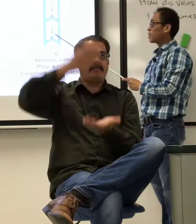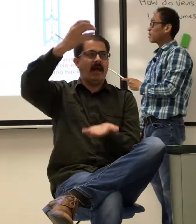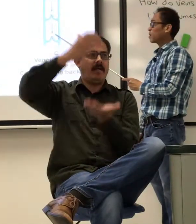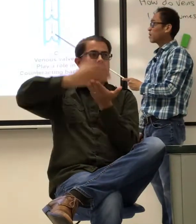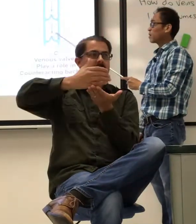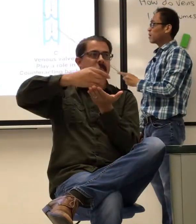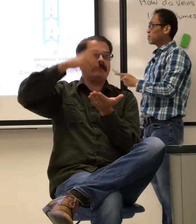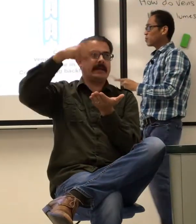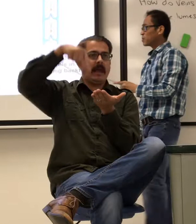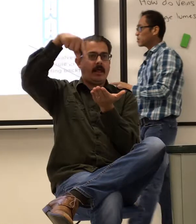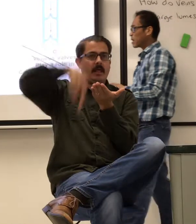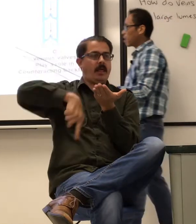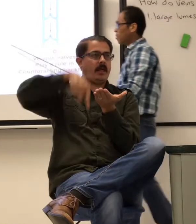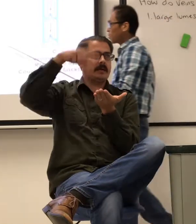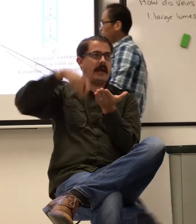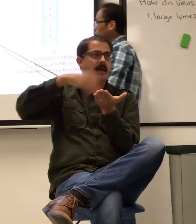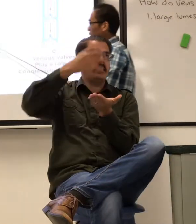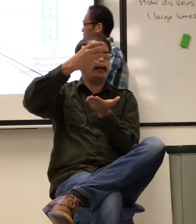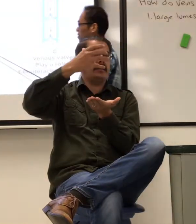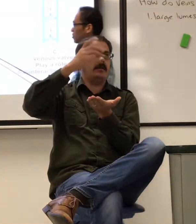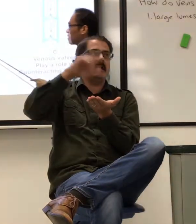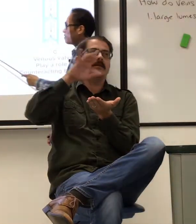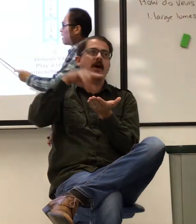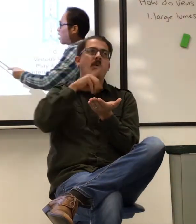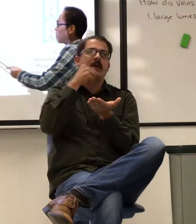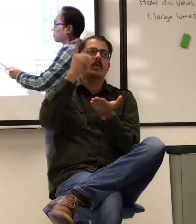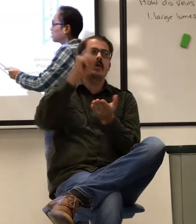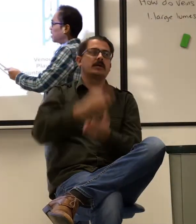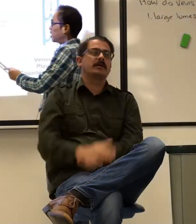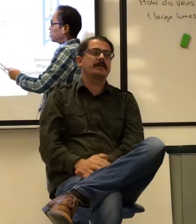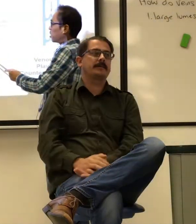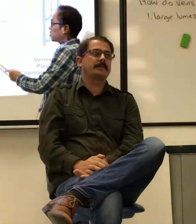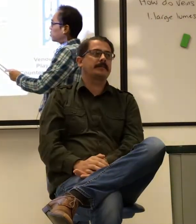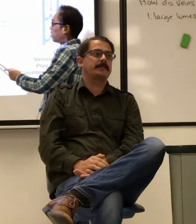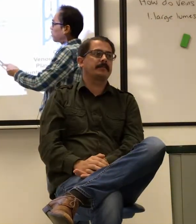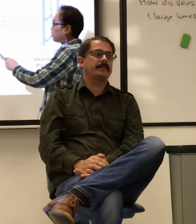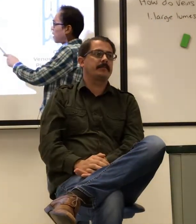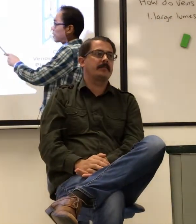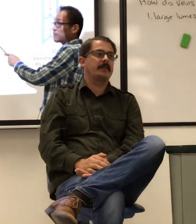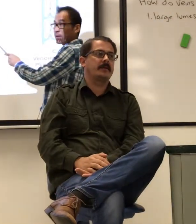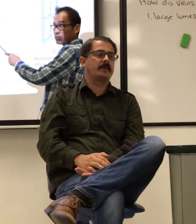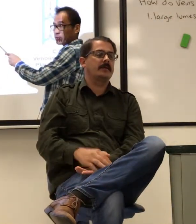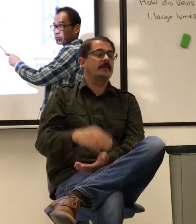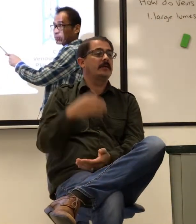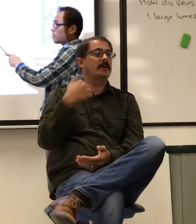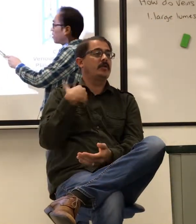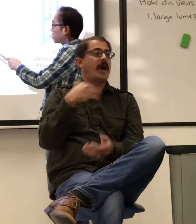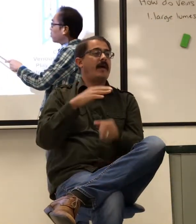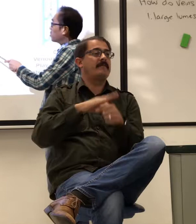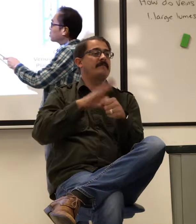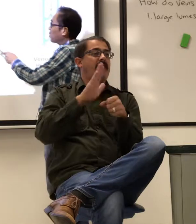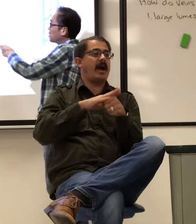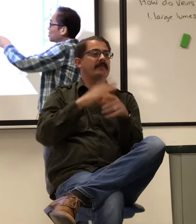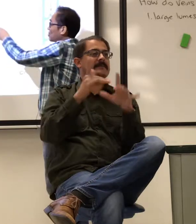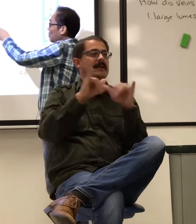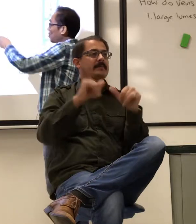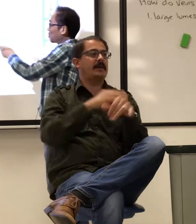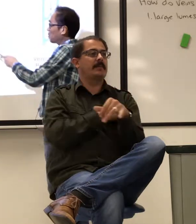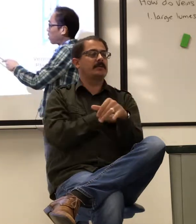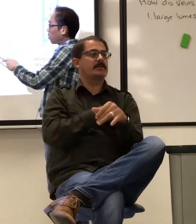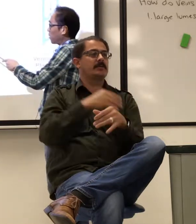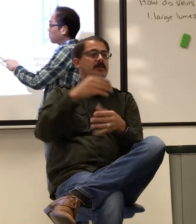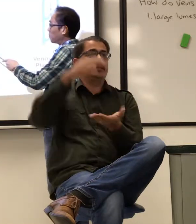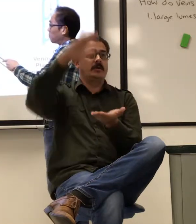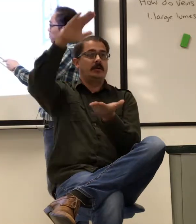Okay. So this is how it really works. You got the valves in conjunction with contracting muscles. So when you squeeze this